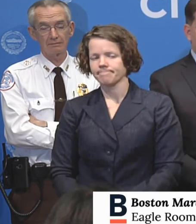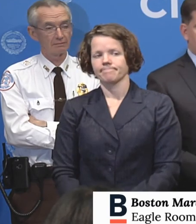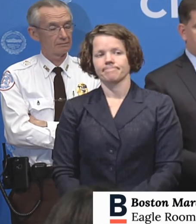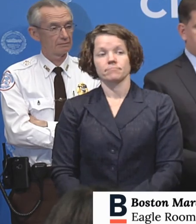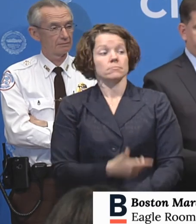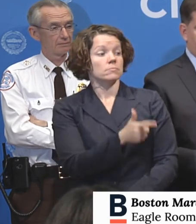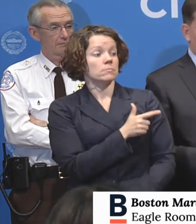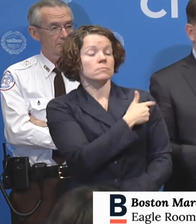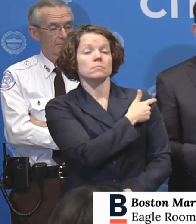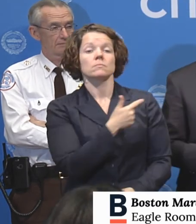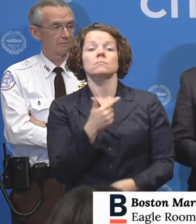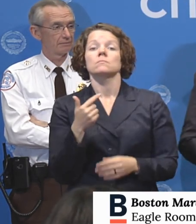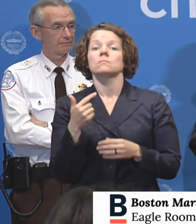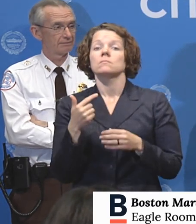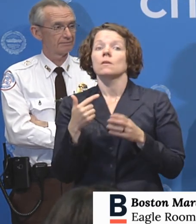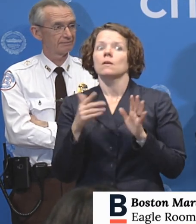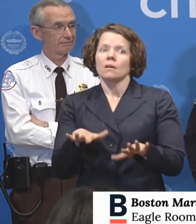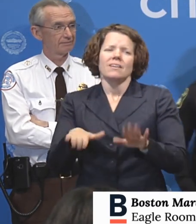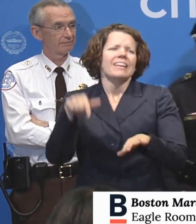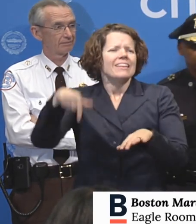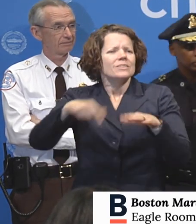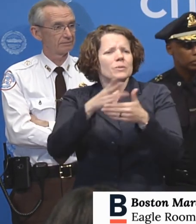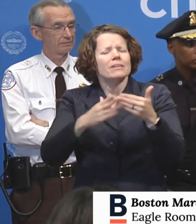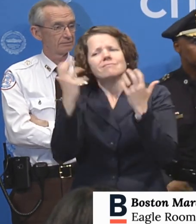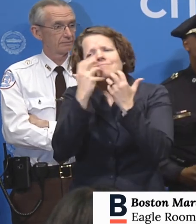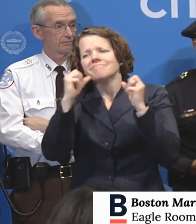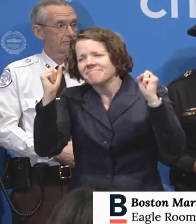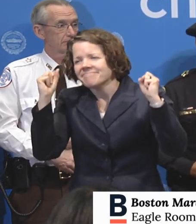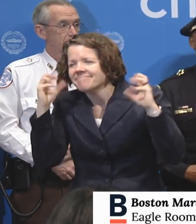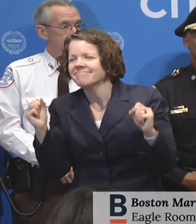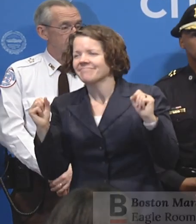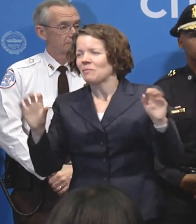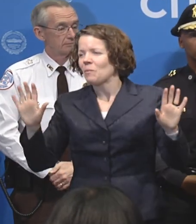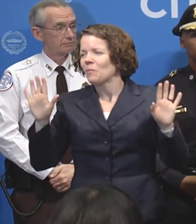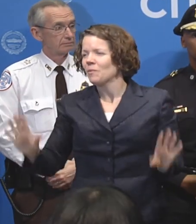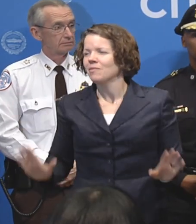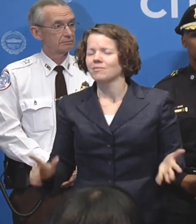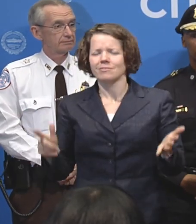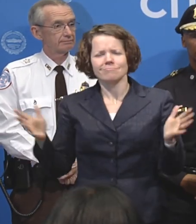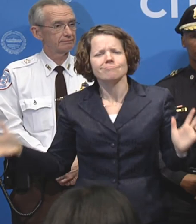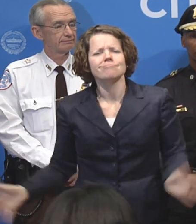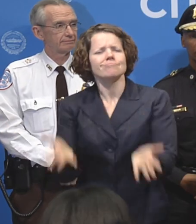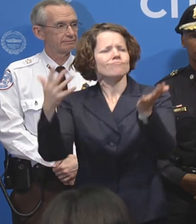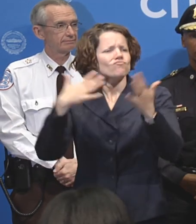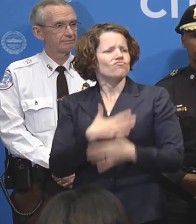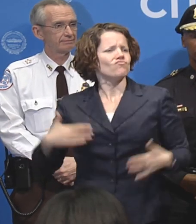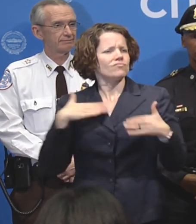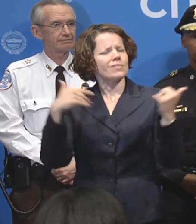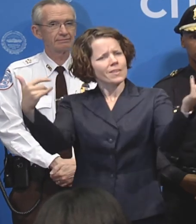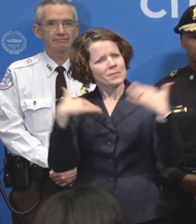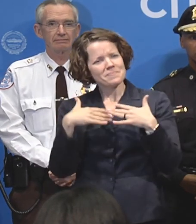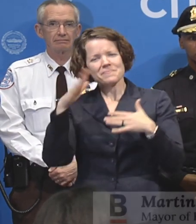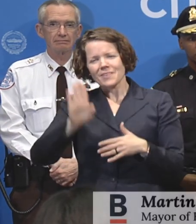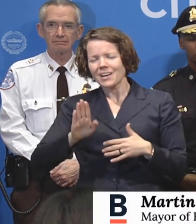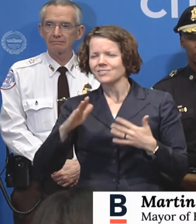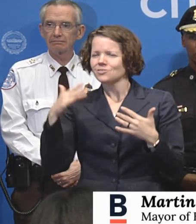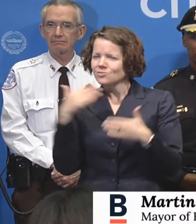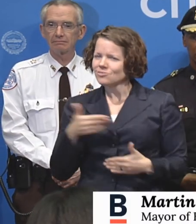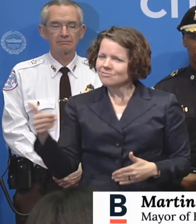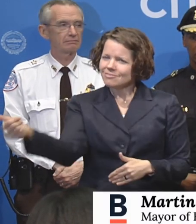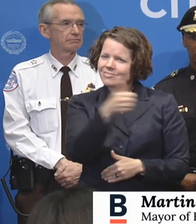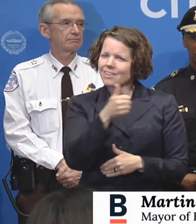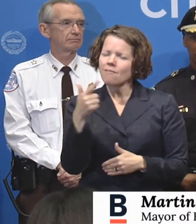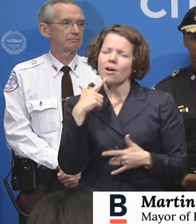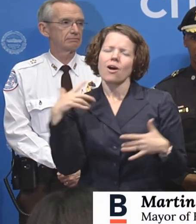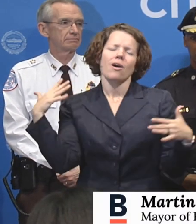Yeah, this is this is an amazing weekend in Boston. So just everyone go out and have fun. Come into the city. It's just one of